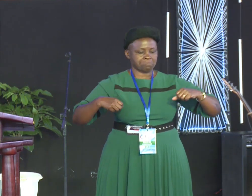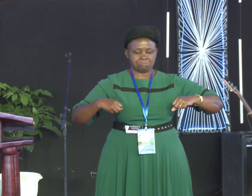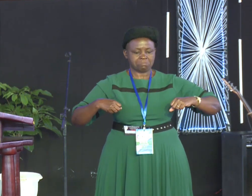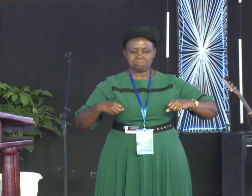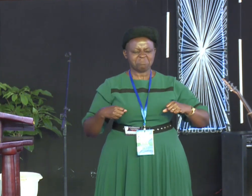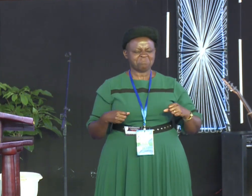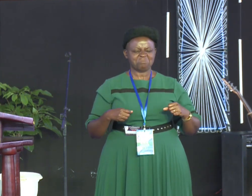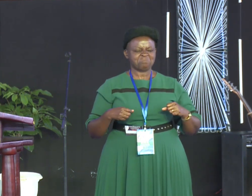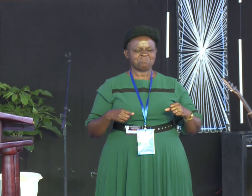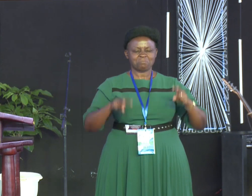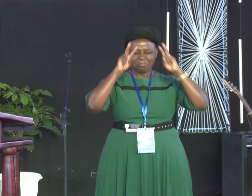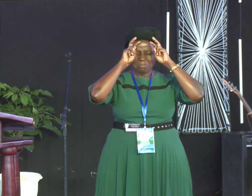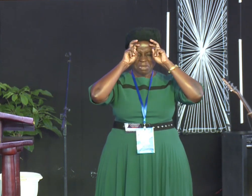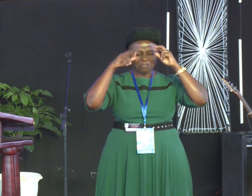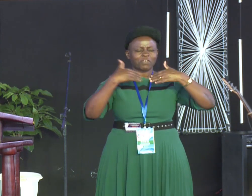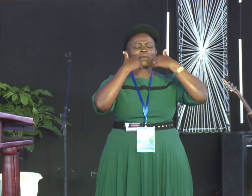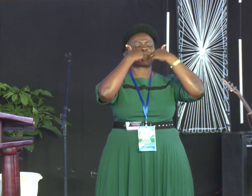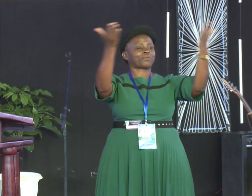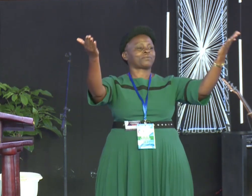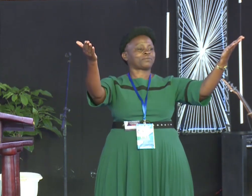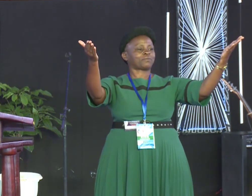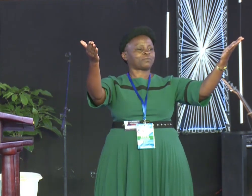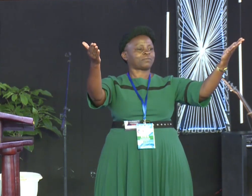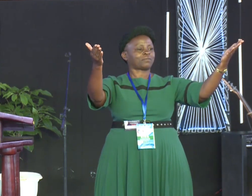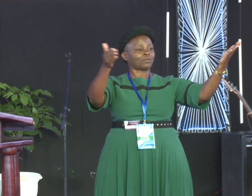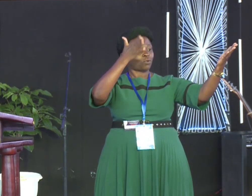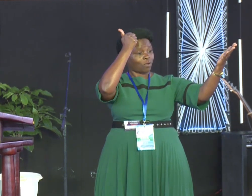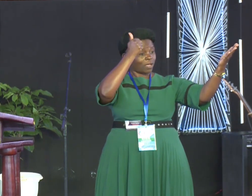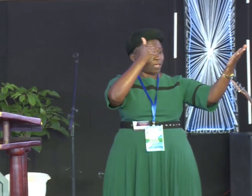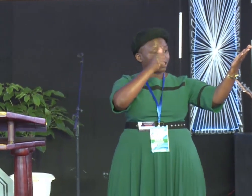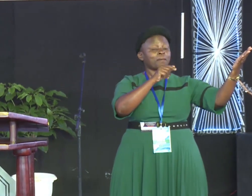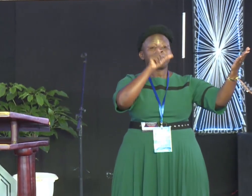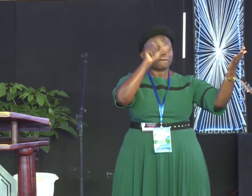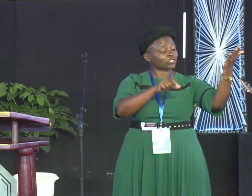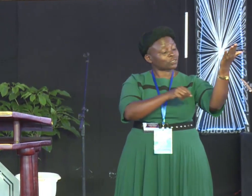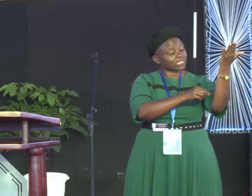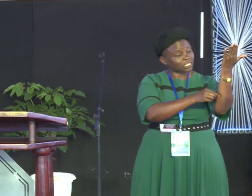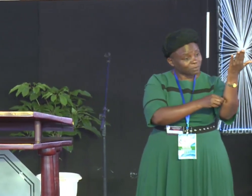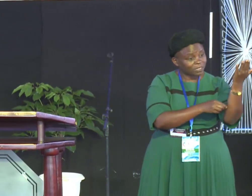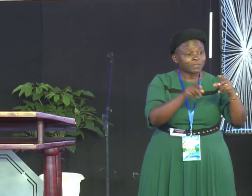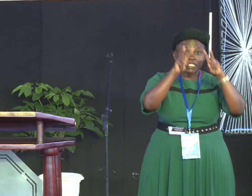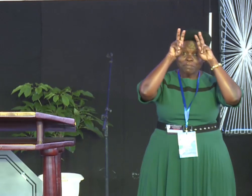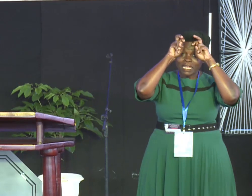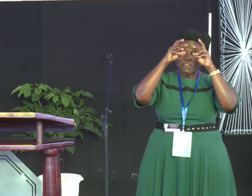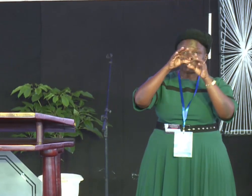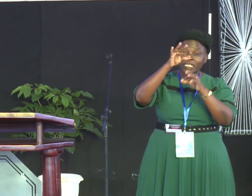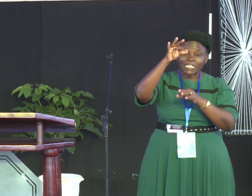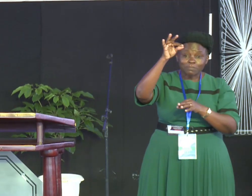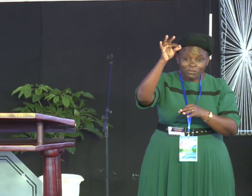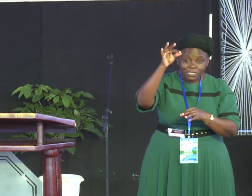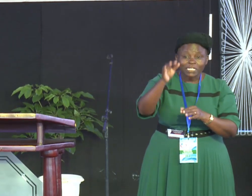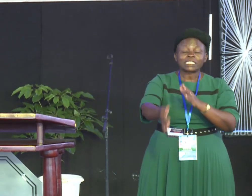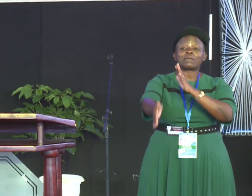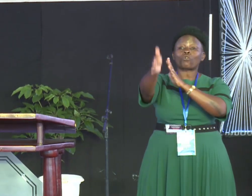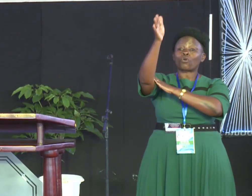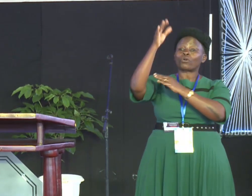our muscles. No. Omuntu mwoyo. Man is a spirit. Stand mwoyo. The devil is a spirit. Katonda mwoyo.